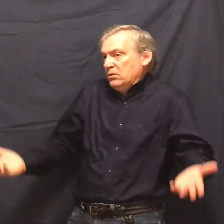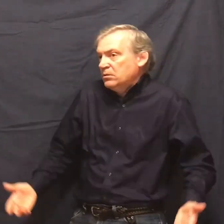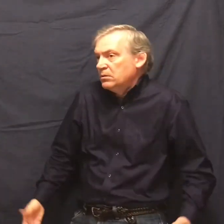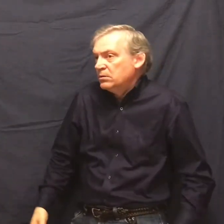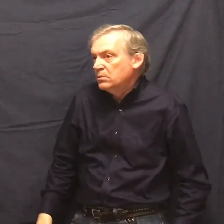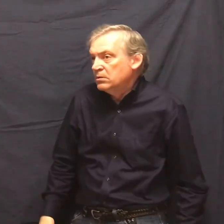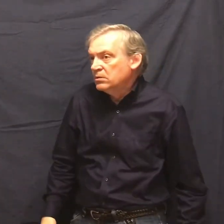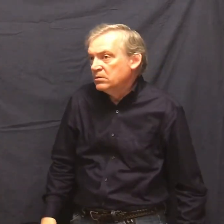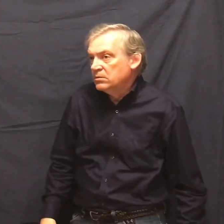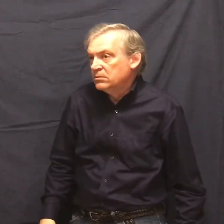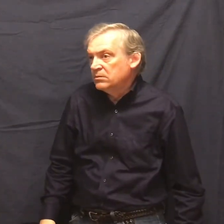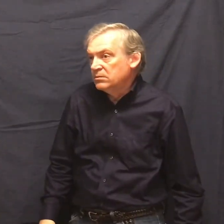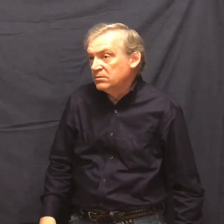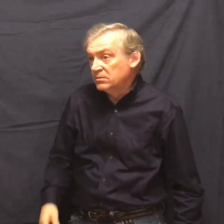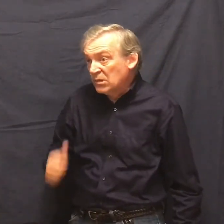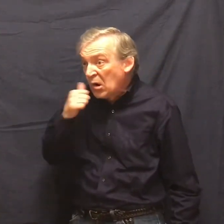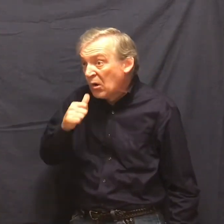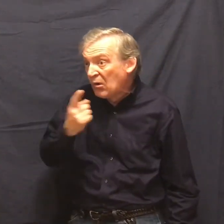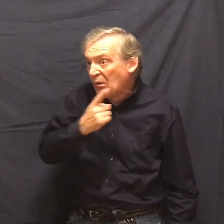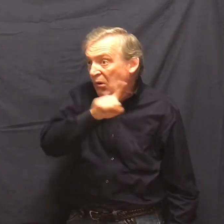"I didn't watch her go."